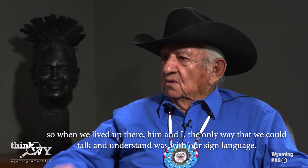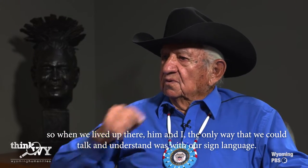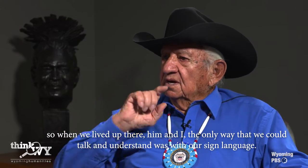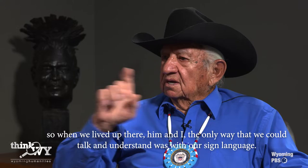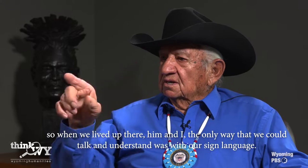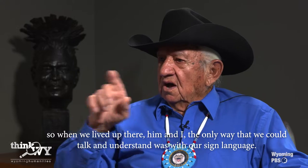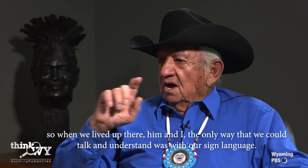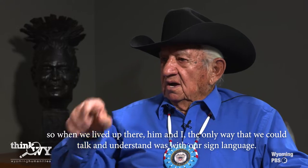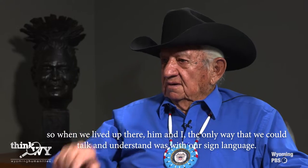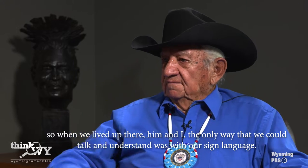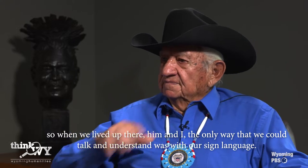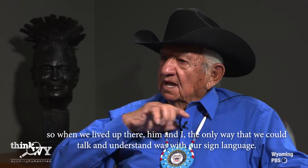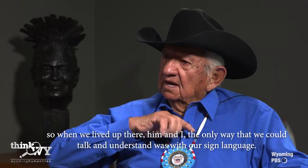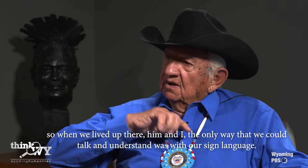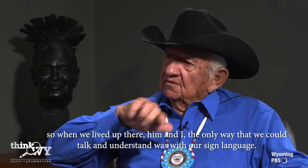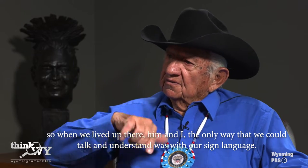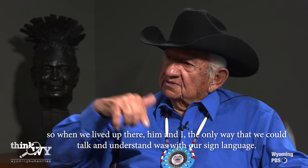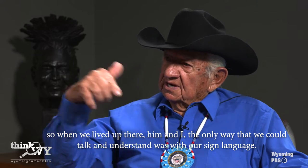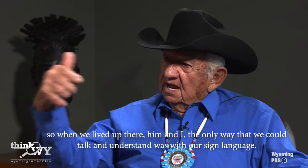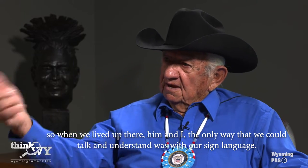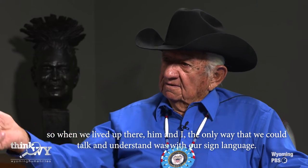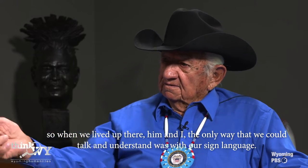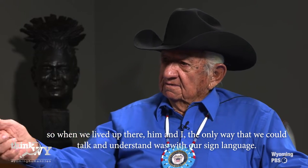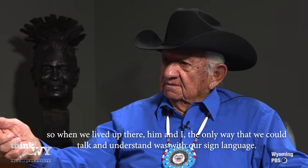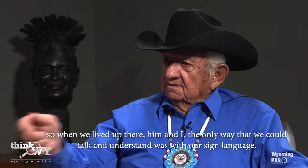we could talk and understand